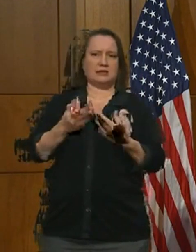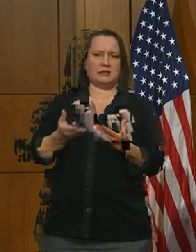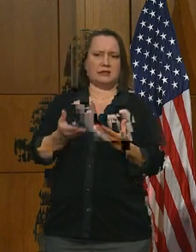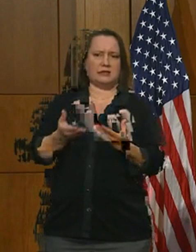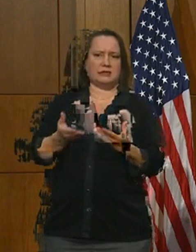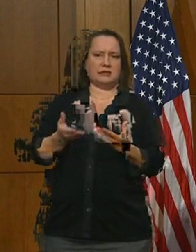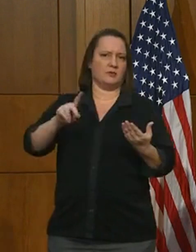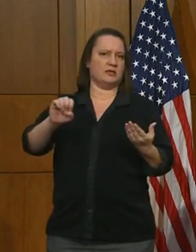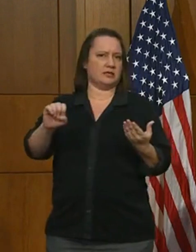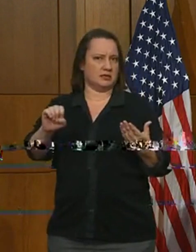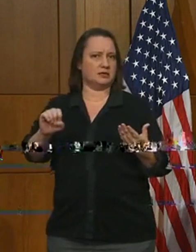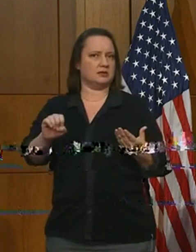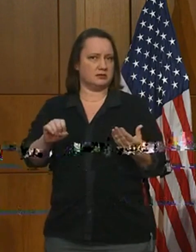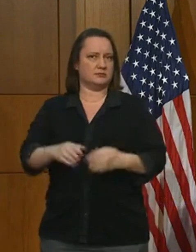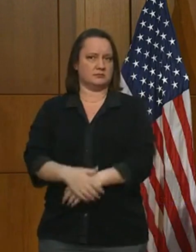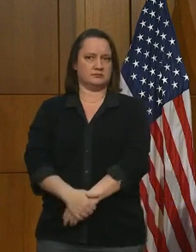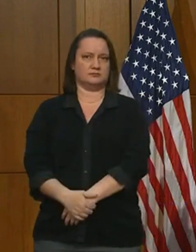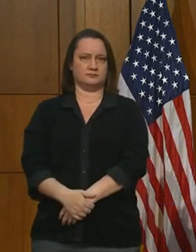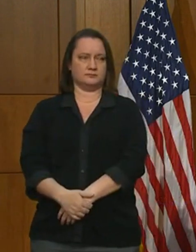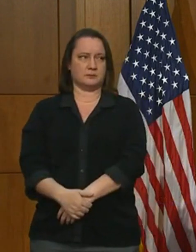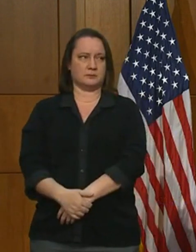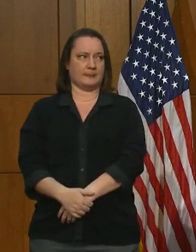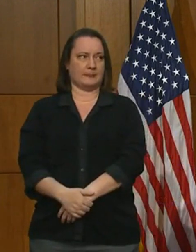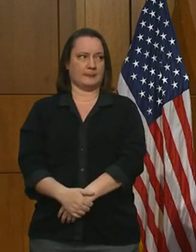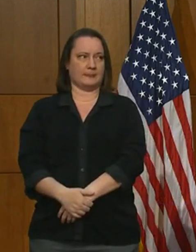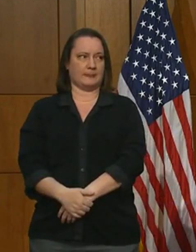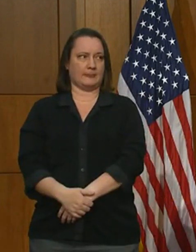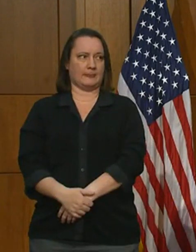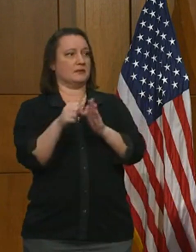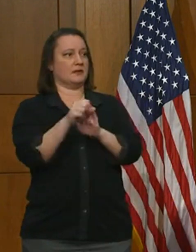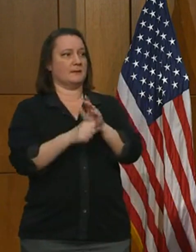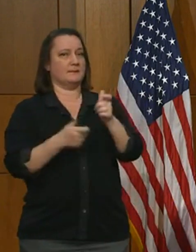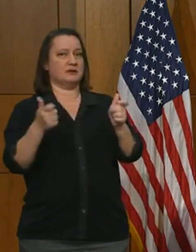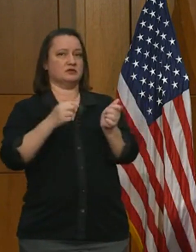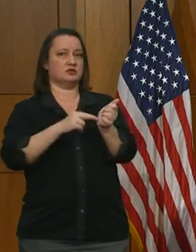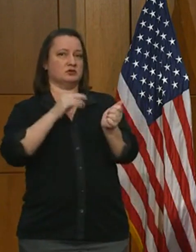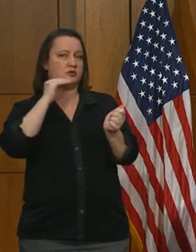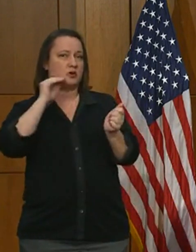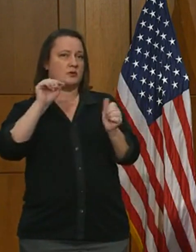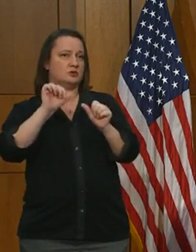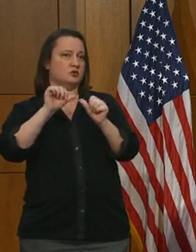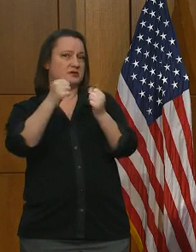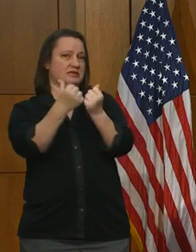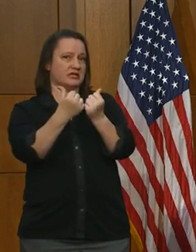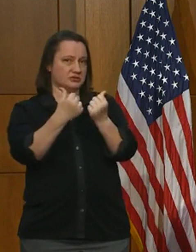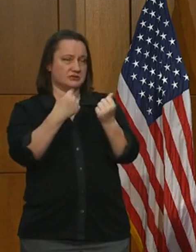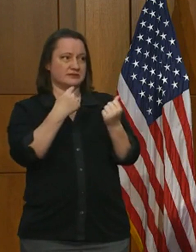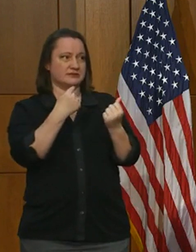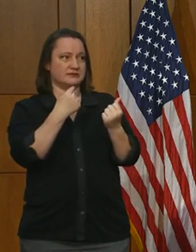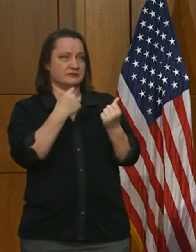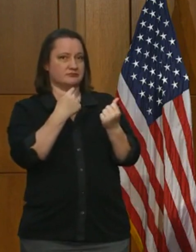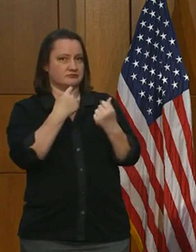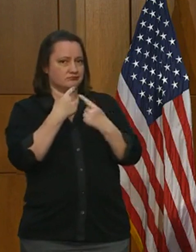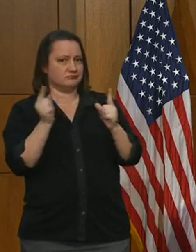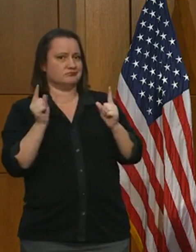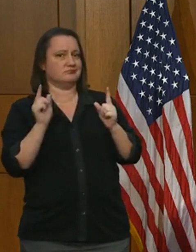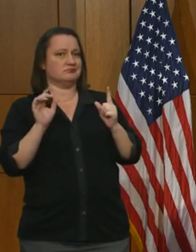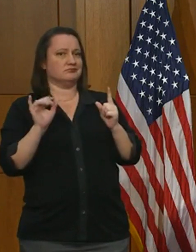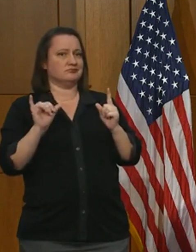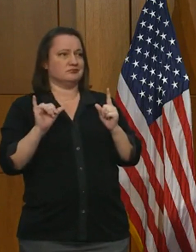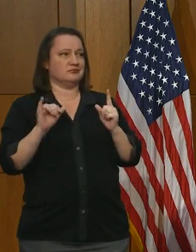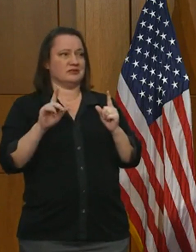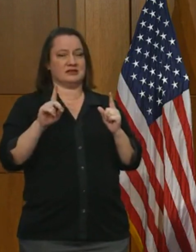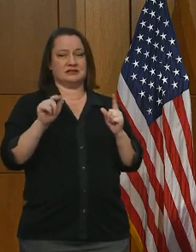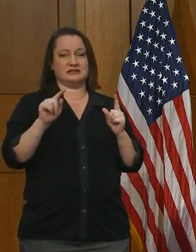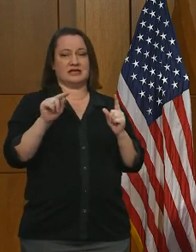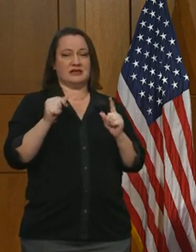with that PPE. Some of the state's biggest nursing home associations, though, made the point that they were concerned that the data